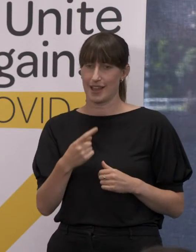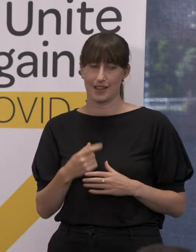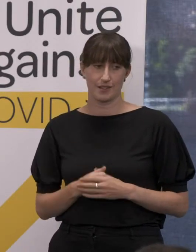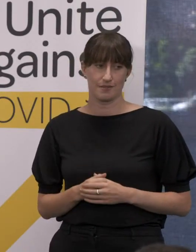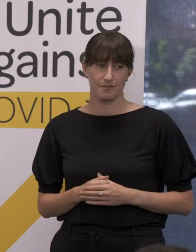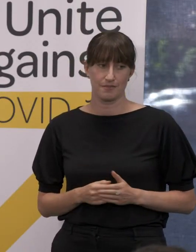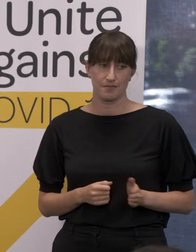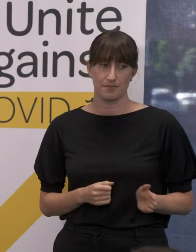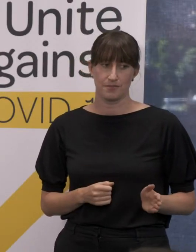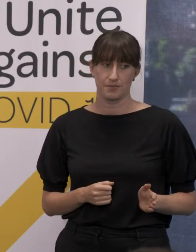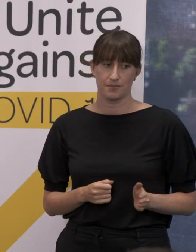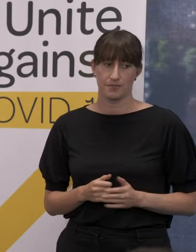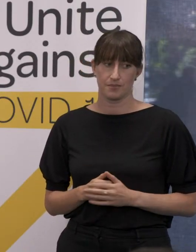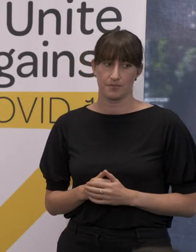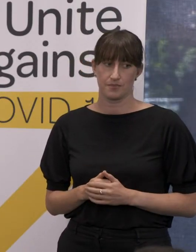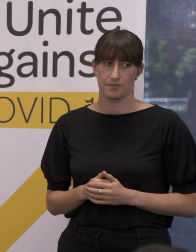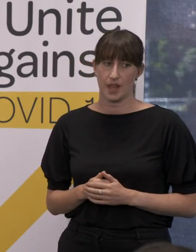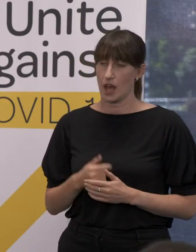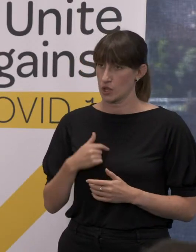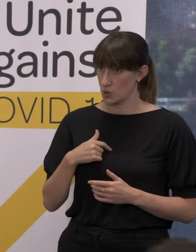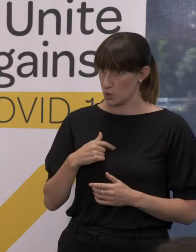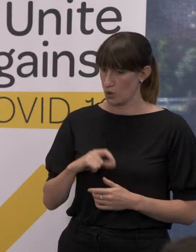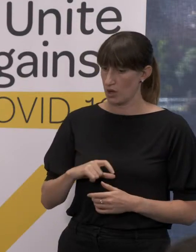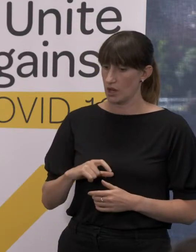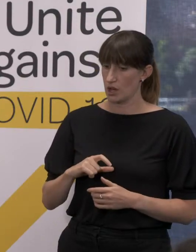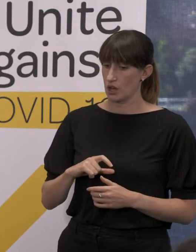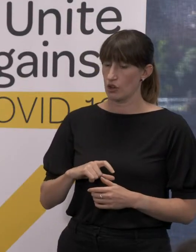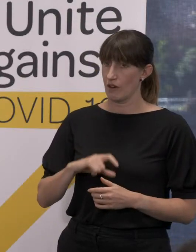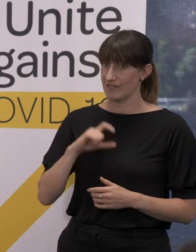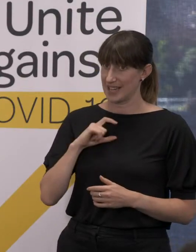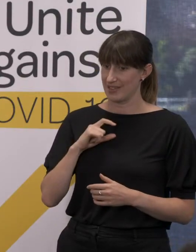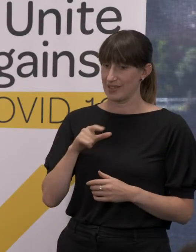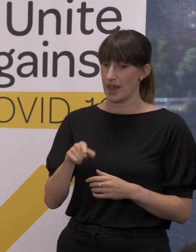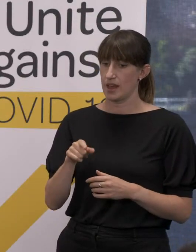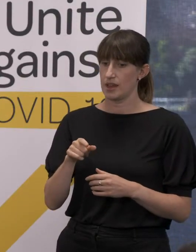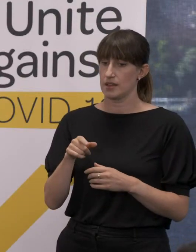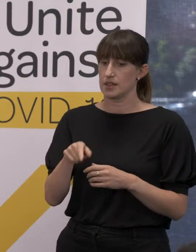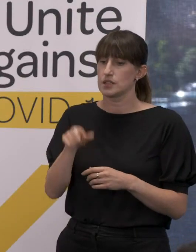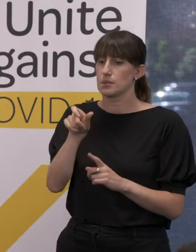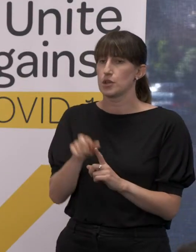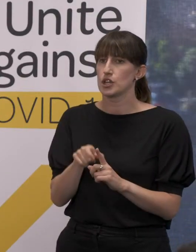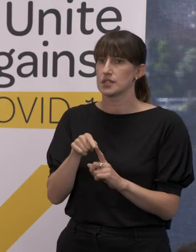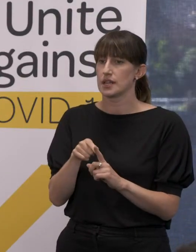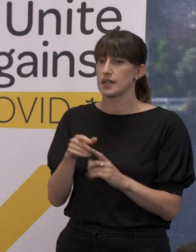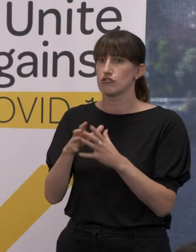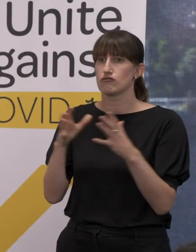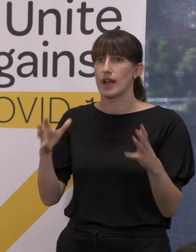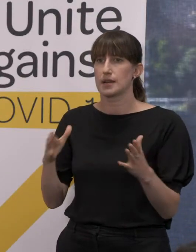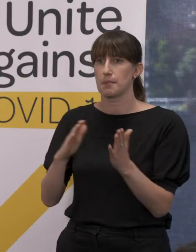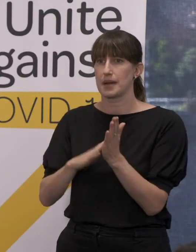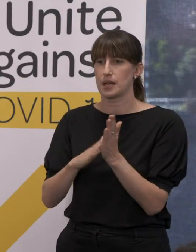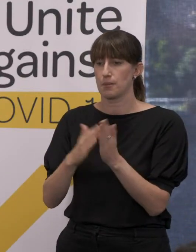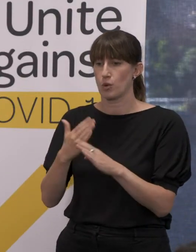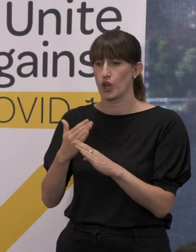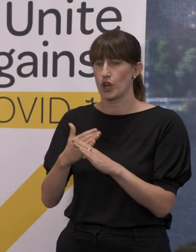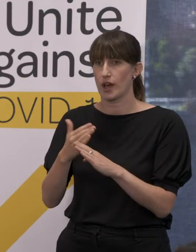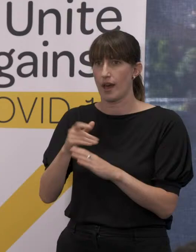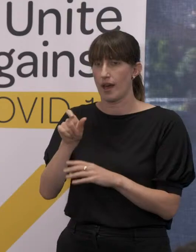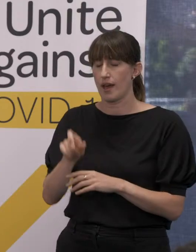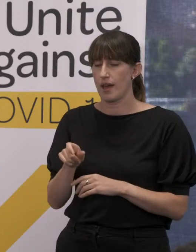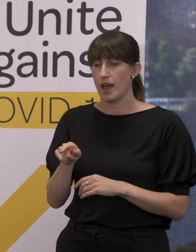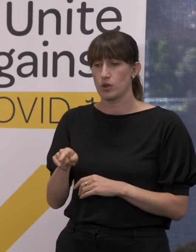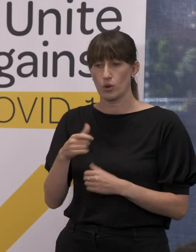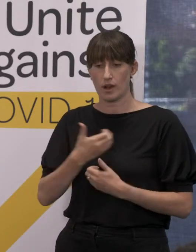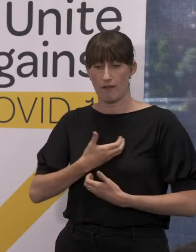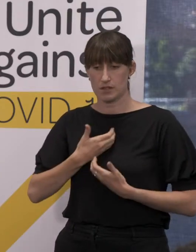relatively assured at this point that there's no further community spread or spread among the workers, or spread amongst the workers at the Grand Millennium? Are you comfortable where